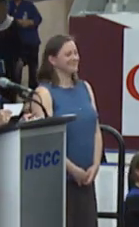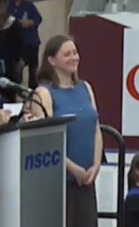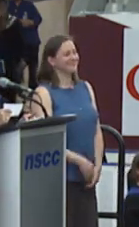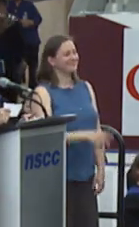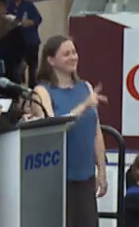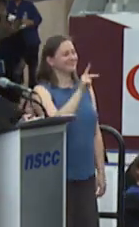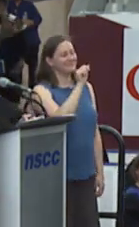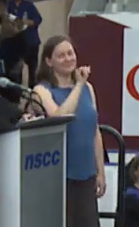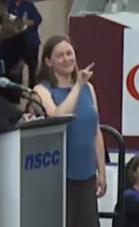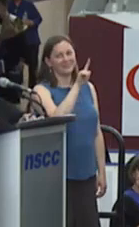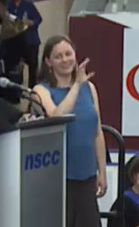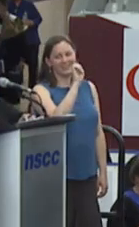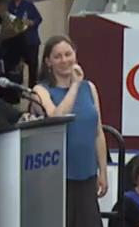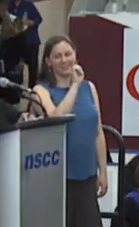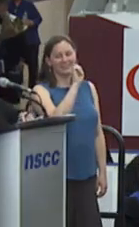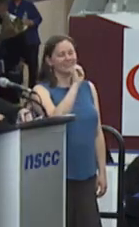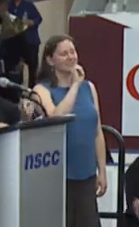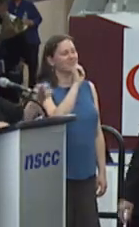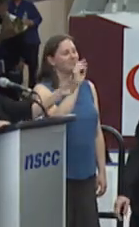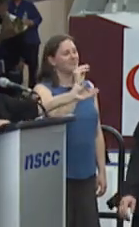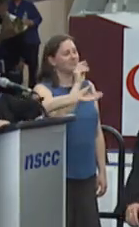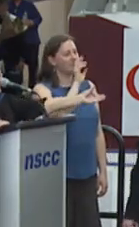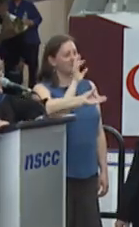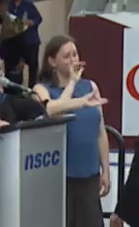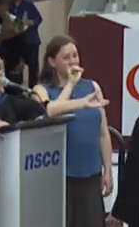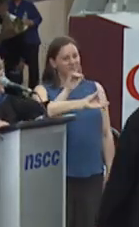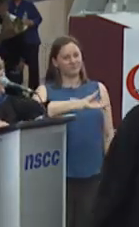Kaylee Weatherby.